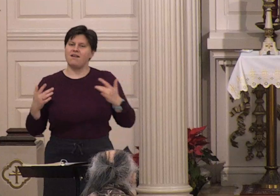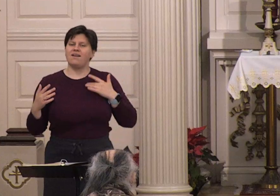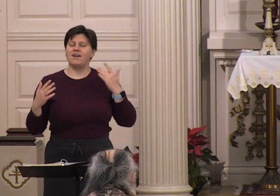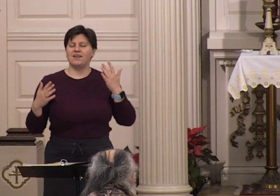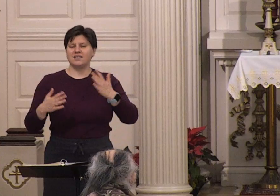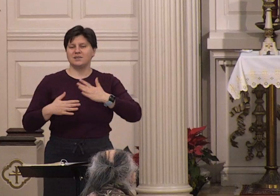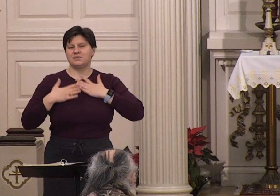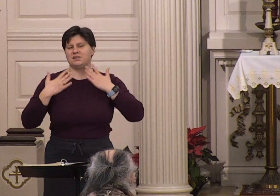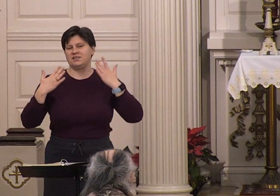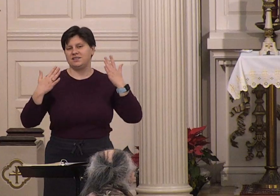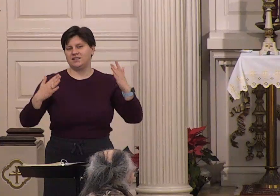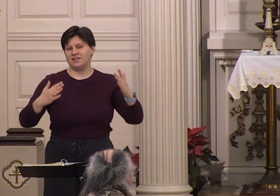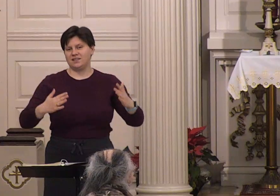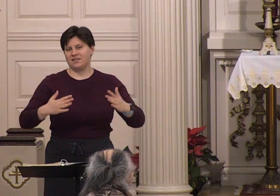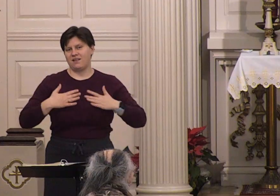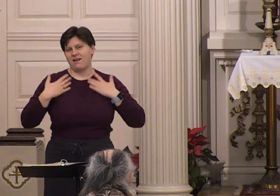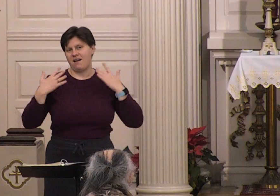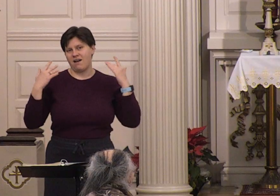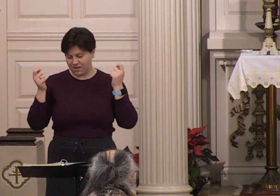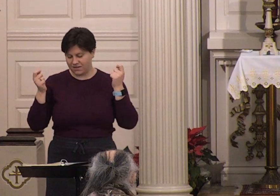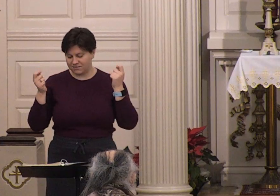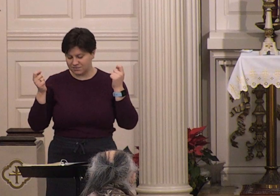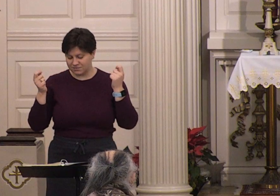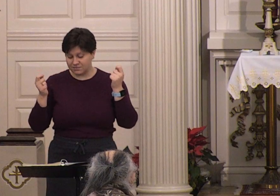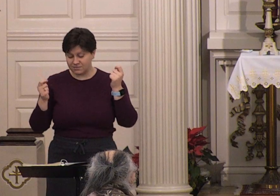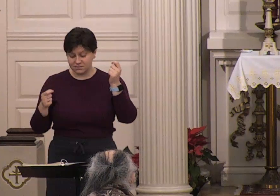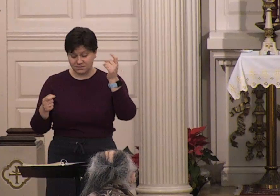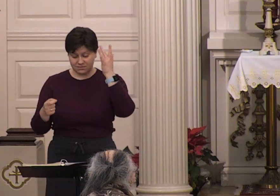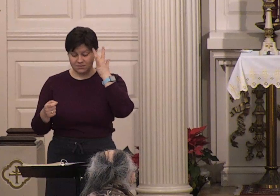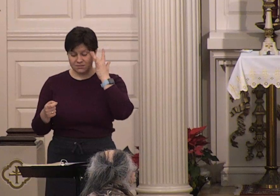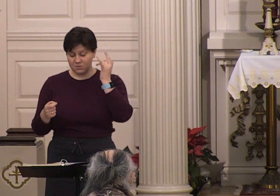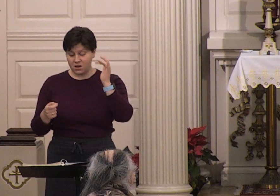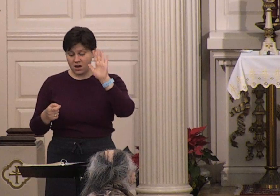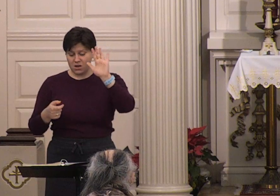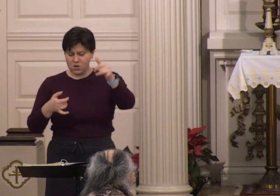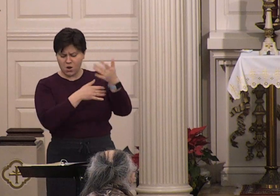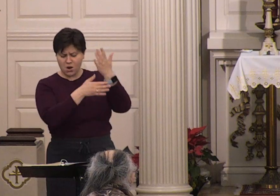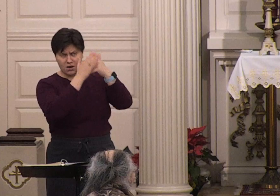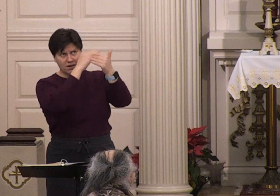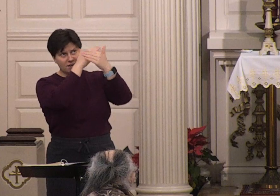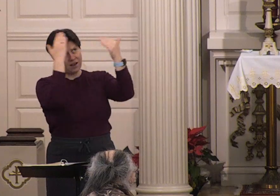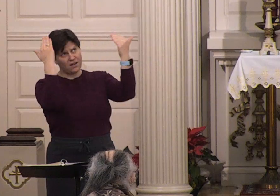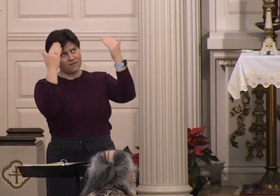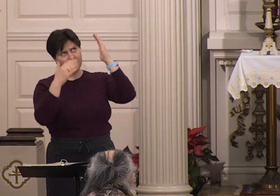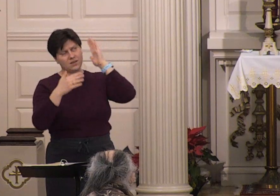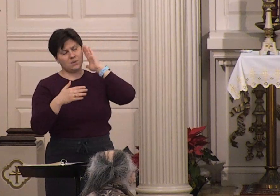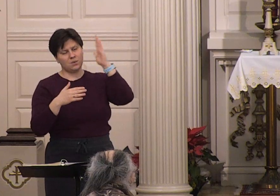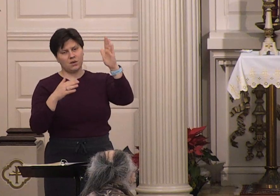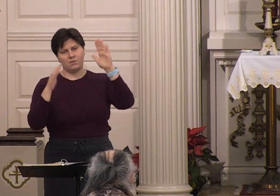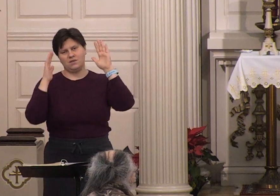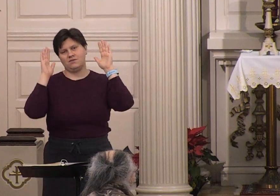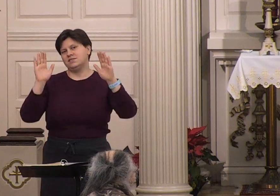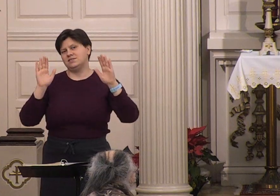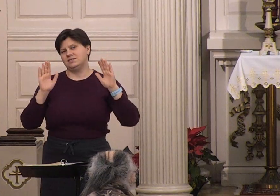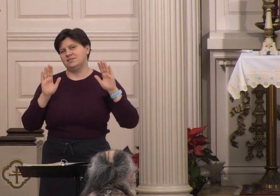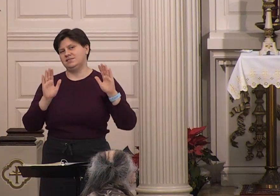rejoice and be glad. Your reward will be great in